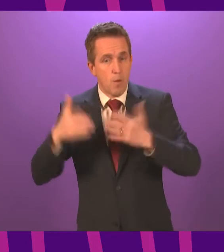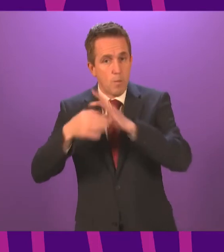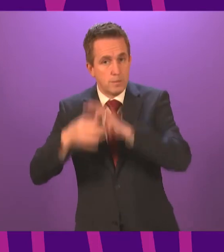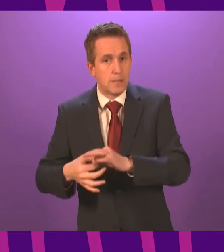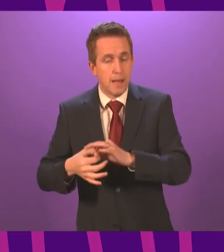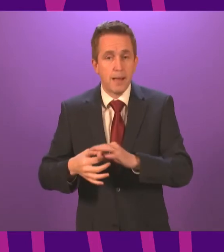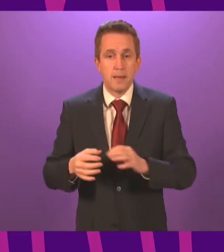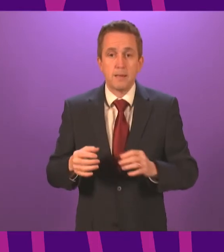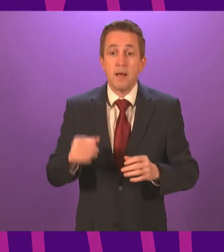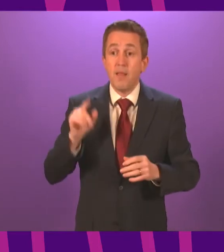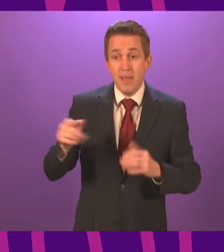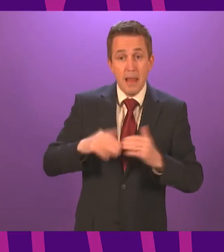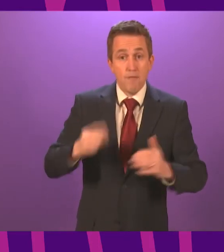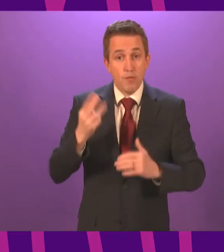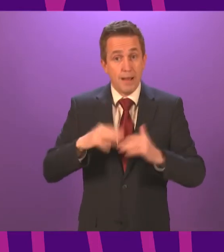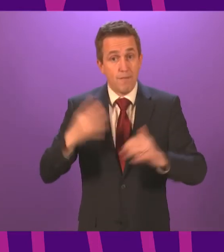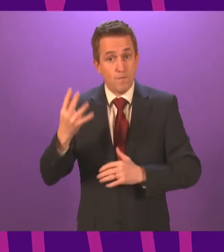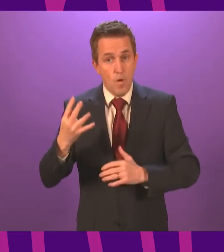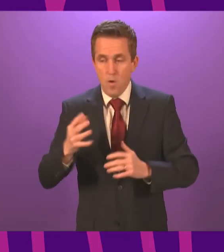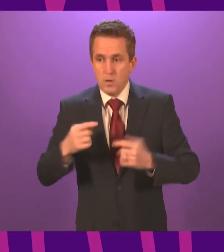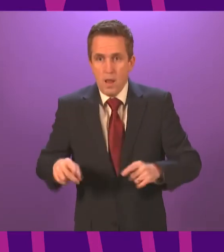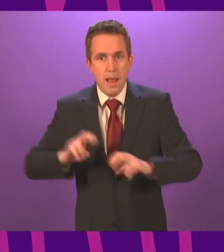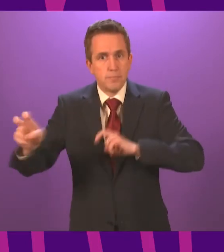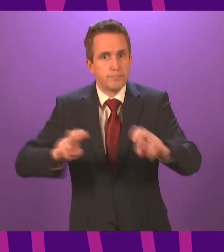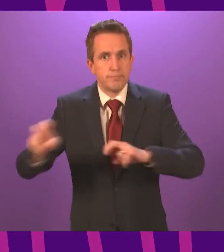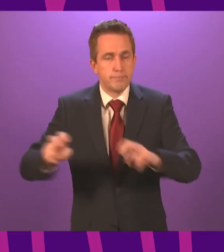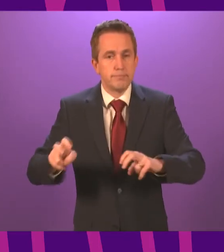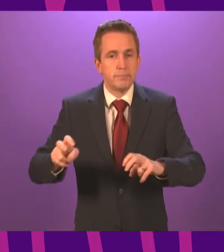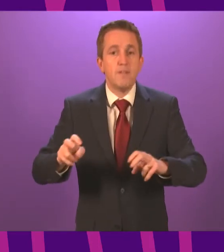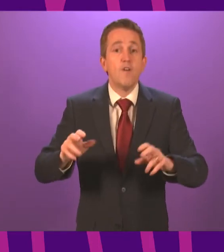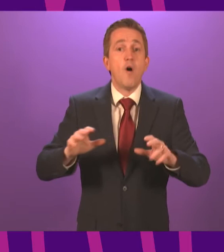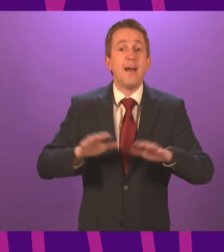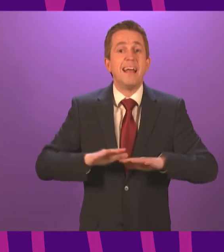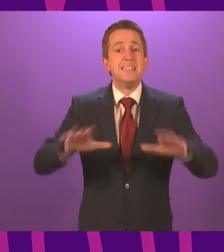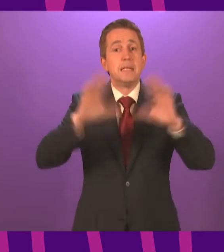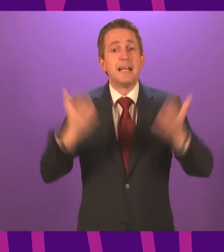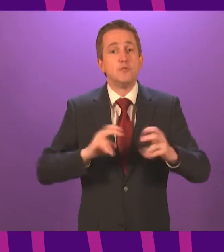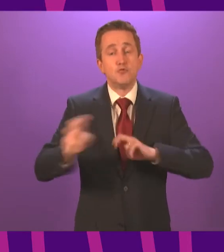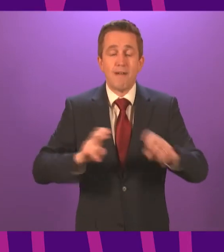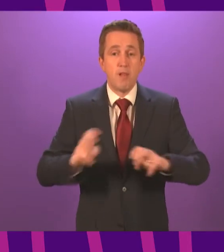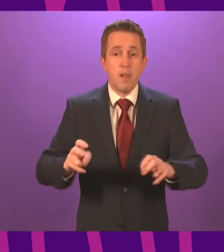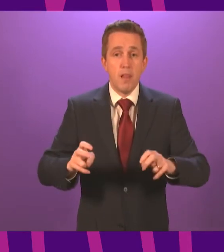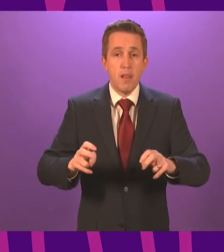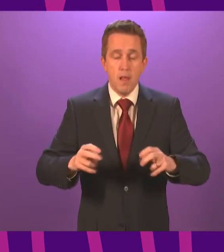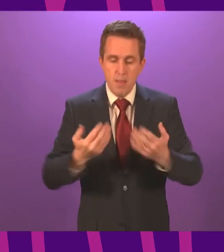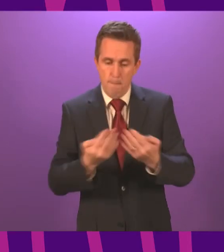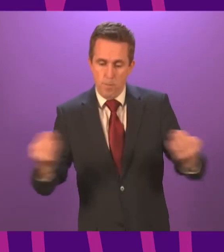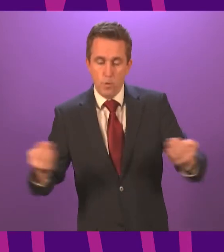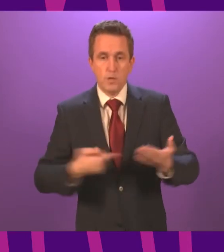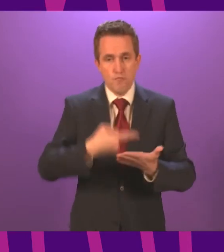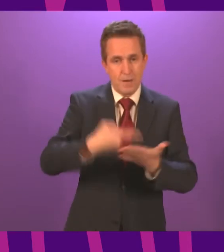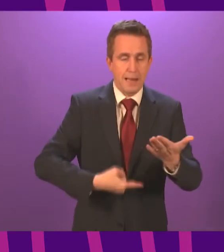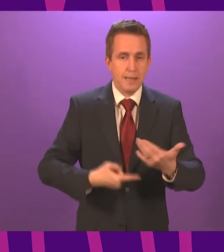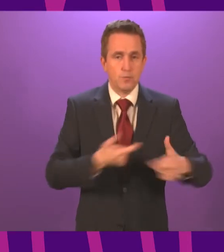inter-county travel in its Level 3 and 4 restrictions. For international travel more generally, the border quarantine regulations will continue to apply.